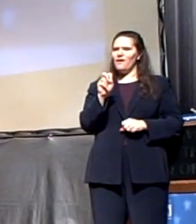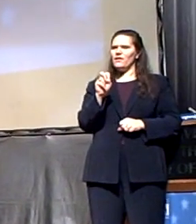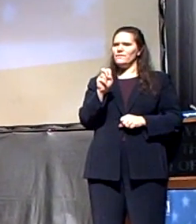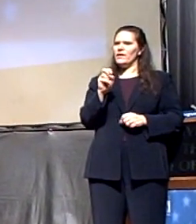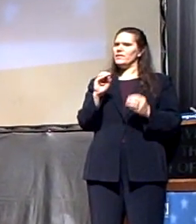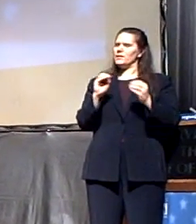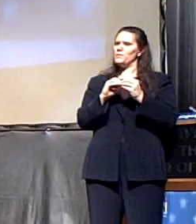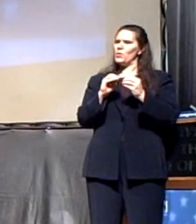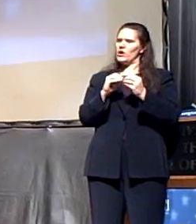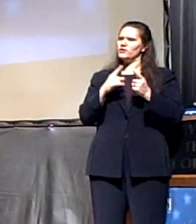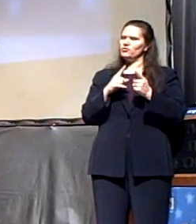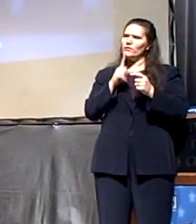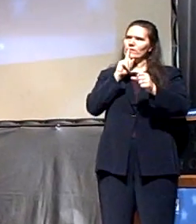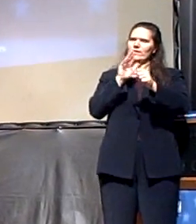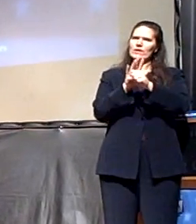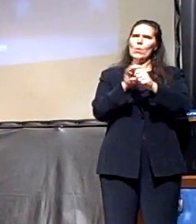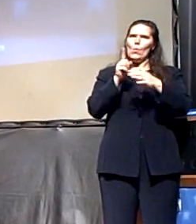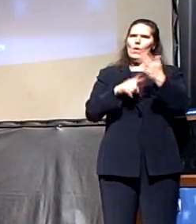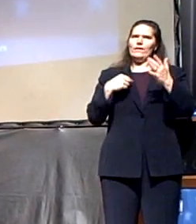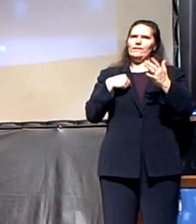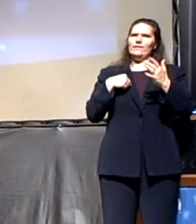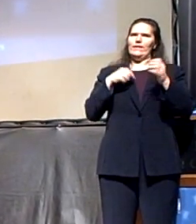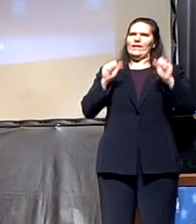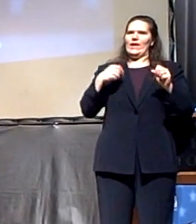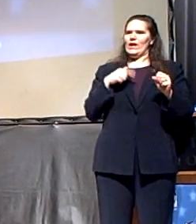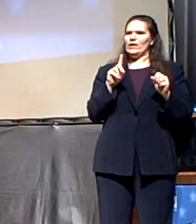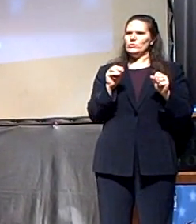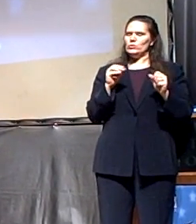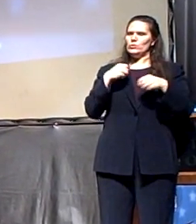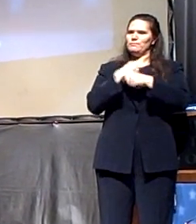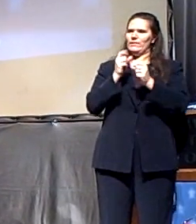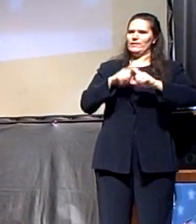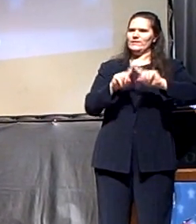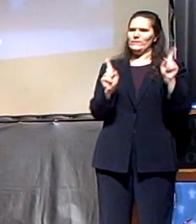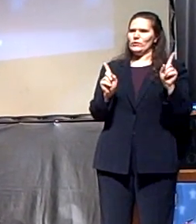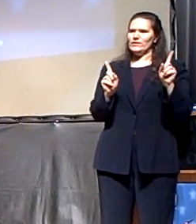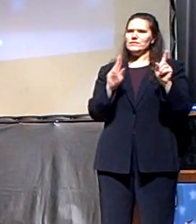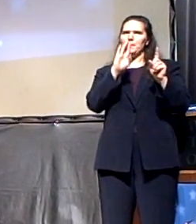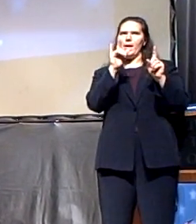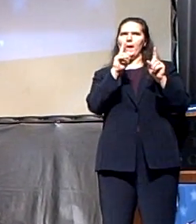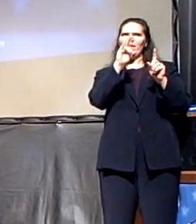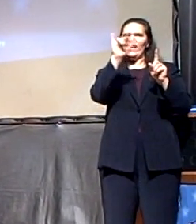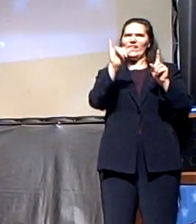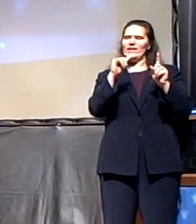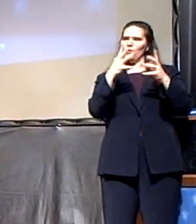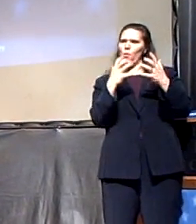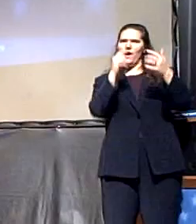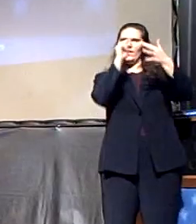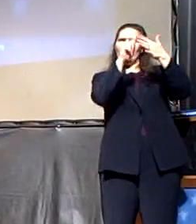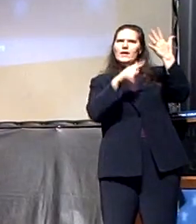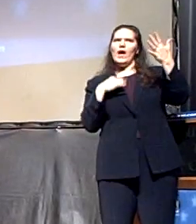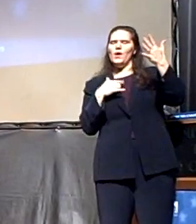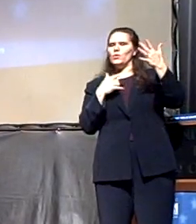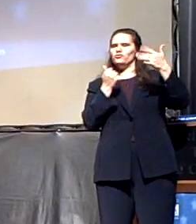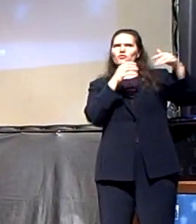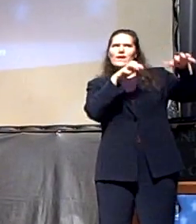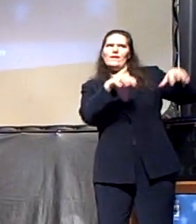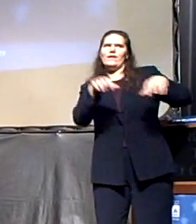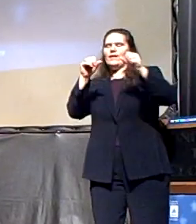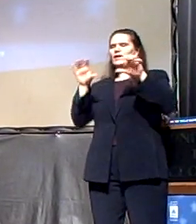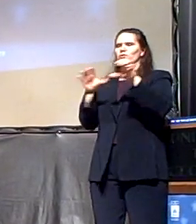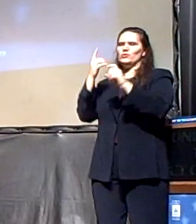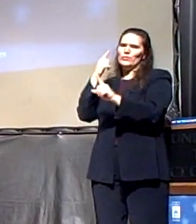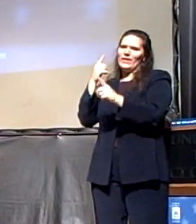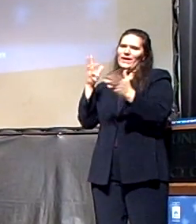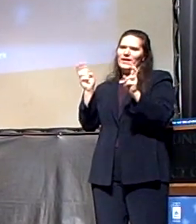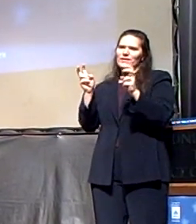my small way, to do what Bobby Kennedy would have done. I always put that up as a marker. I asked myself, on any given situation,